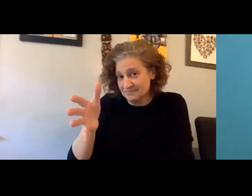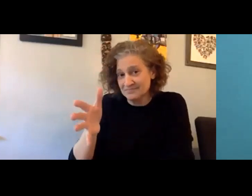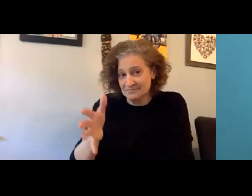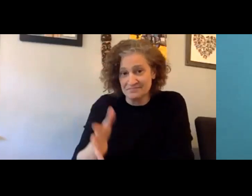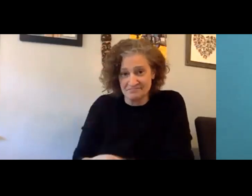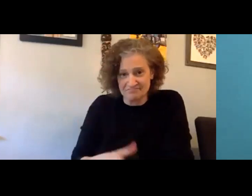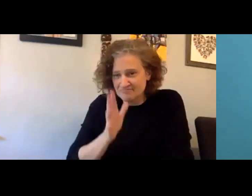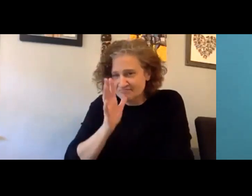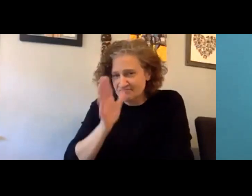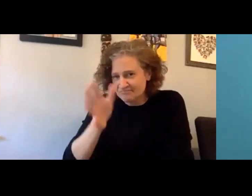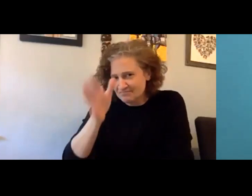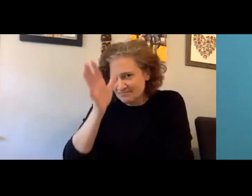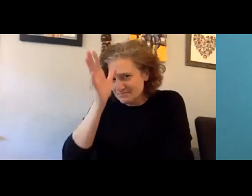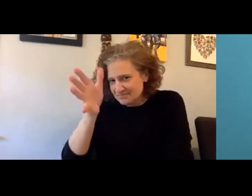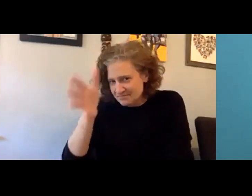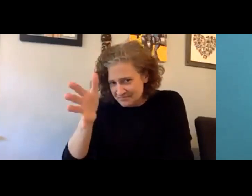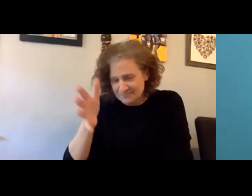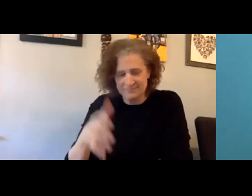and grandpa.